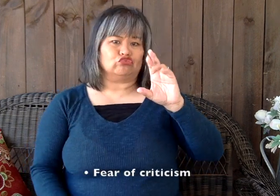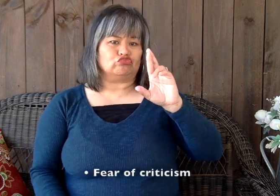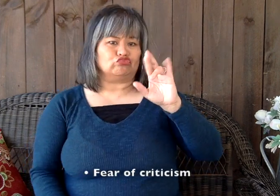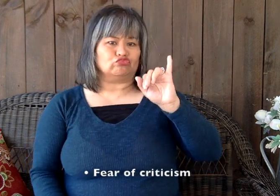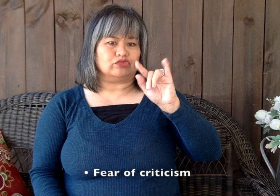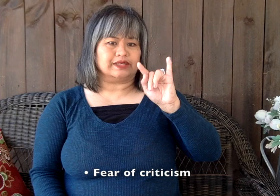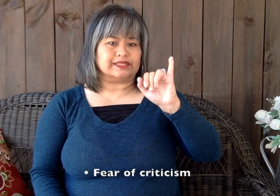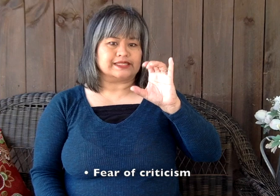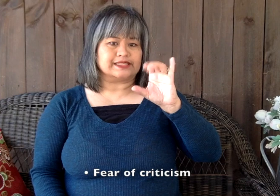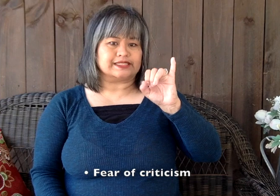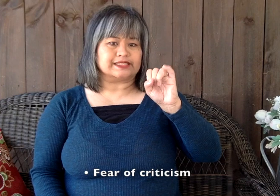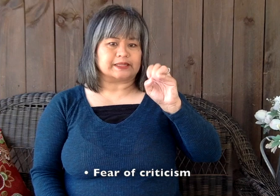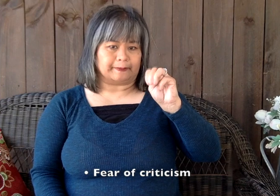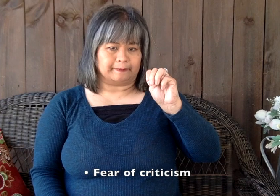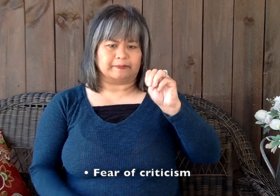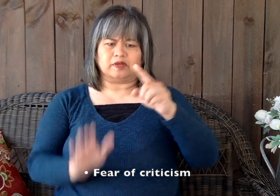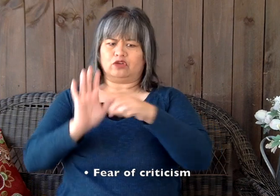fear of criticism,